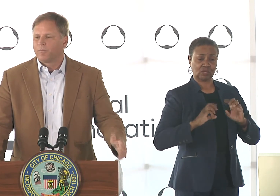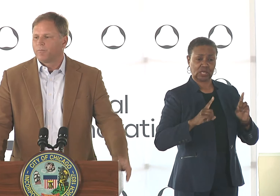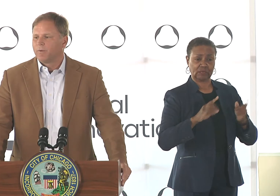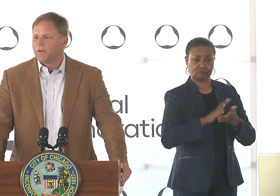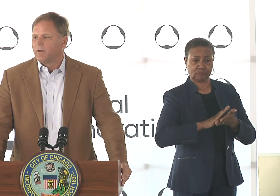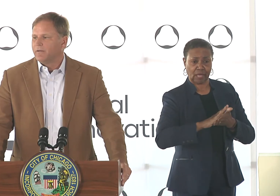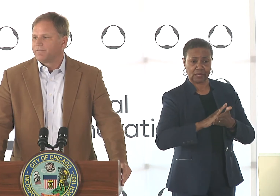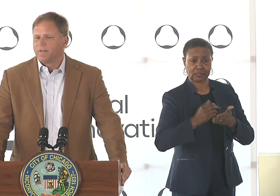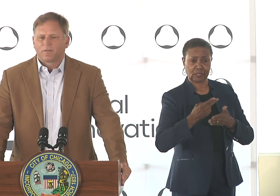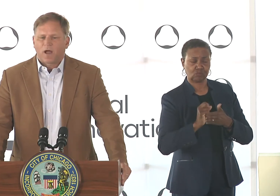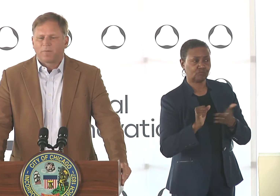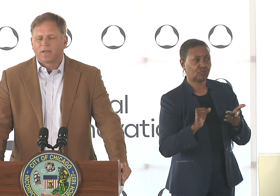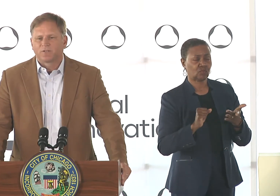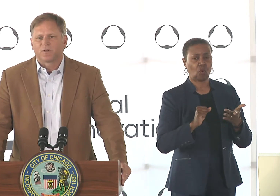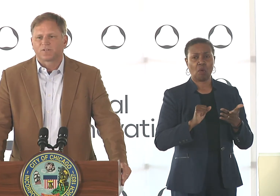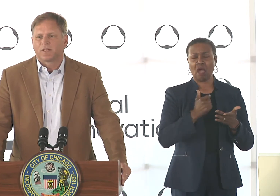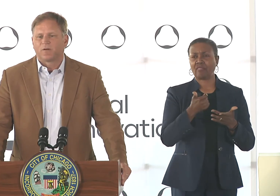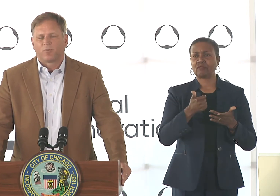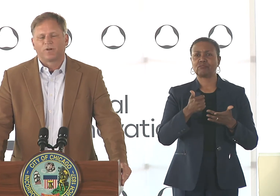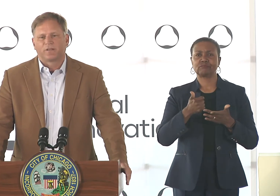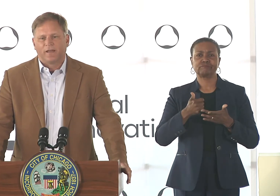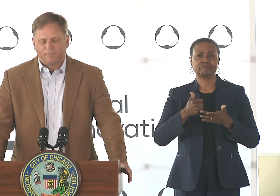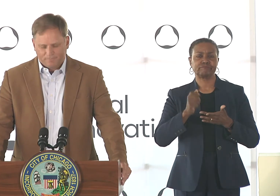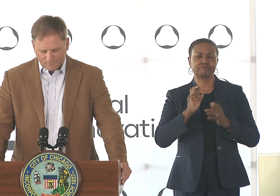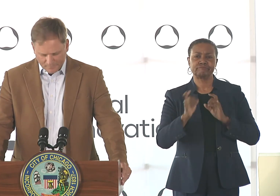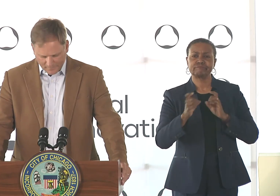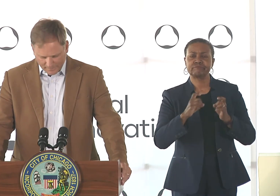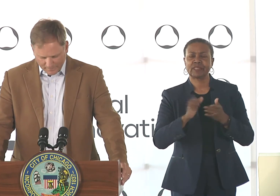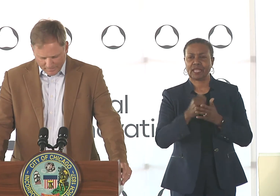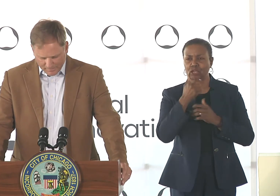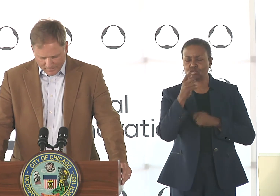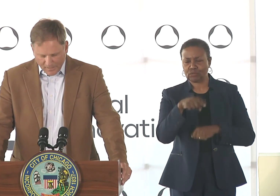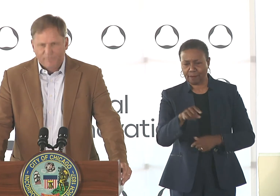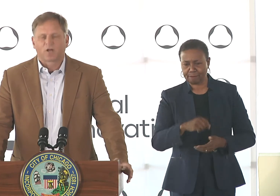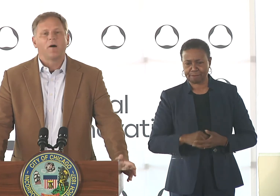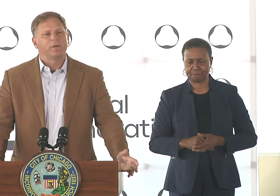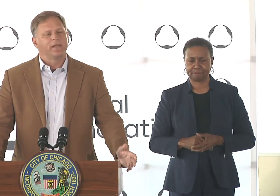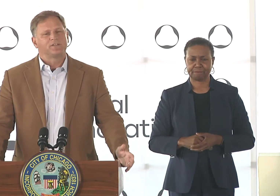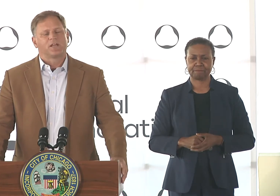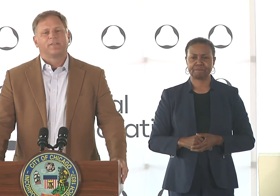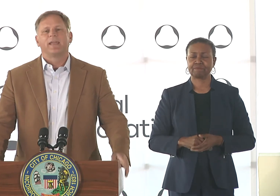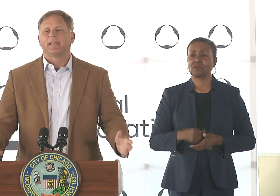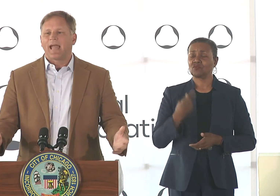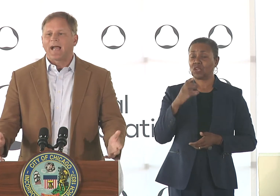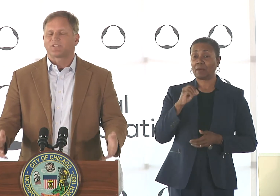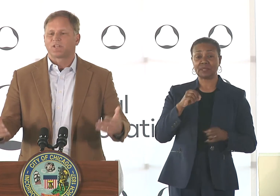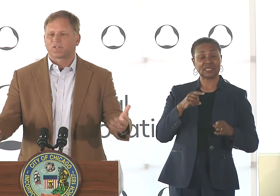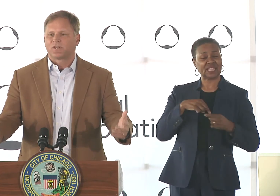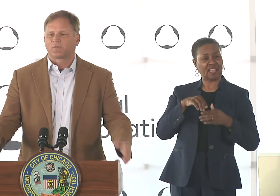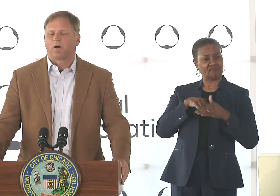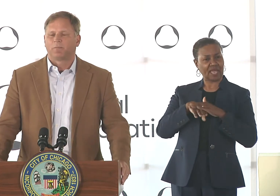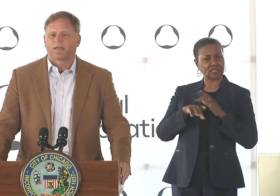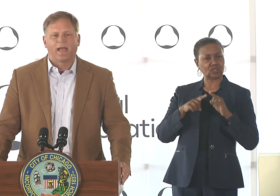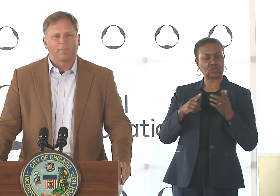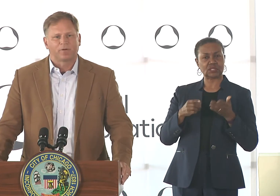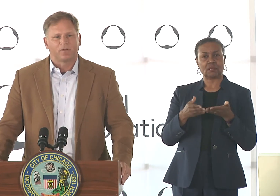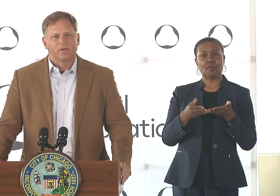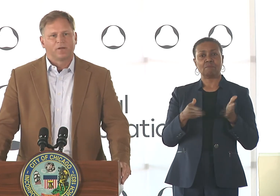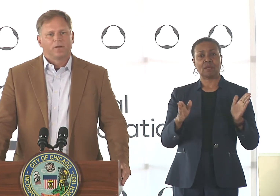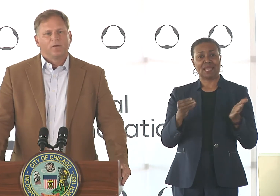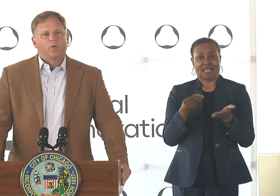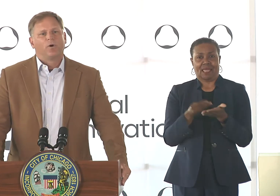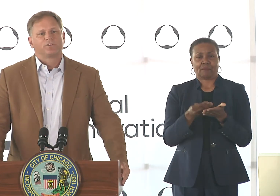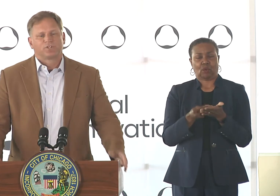or philanthropic interests that are important to them. For companies, they get access to this public